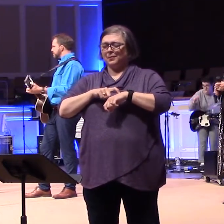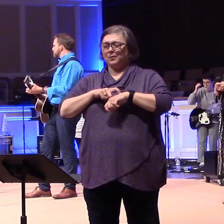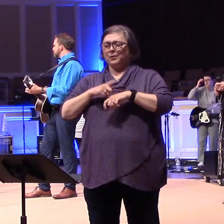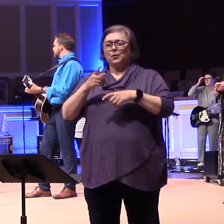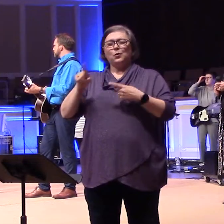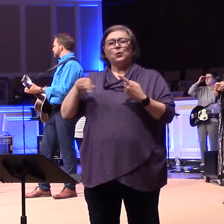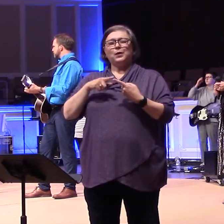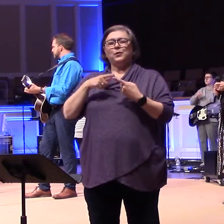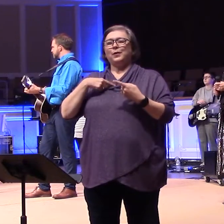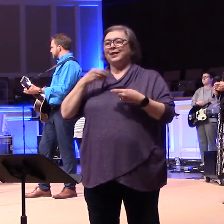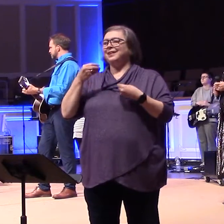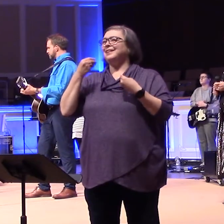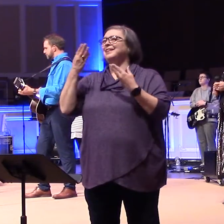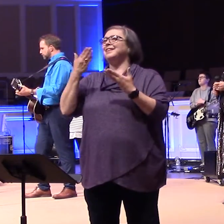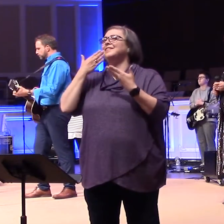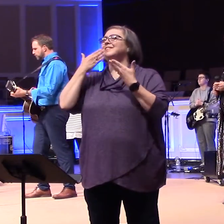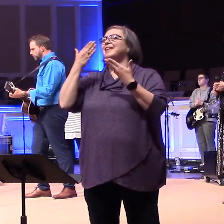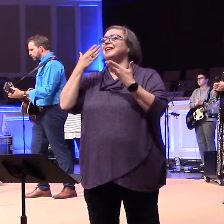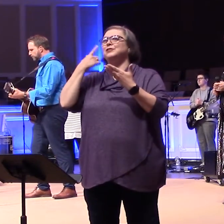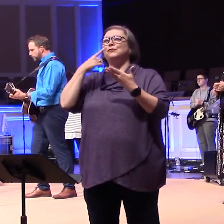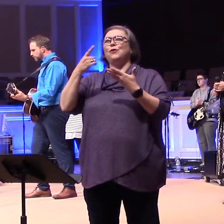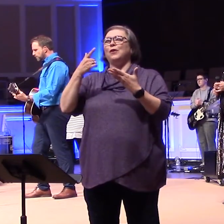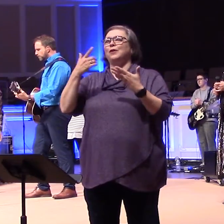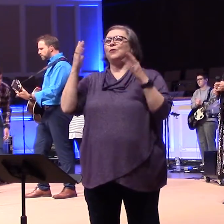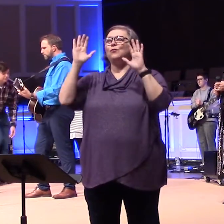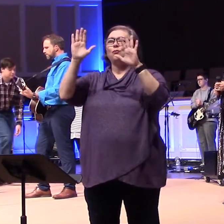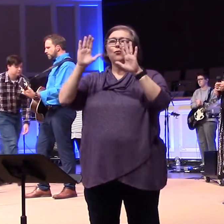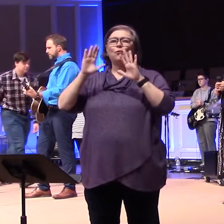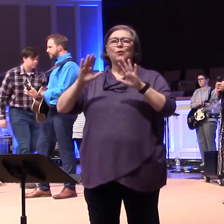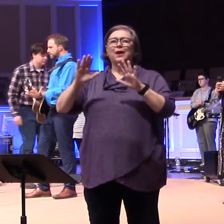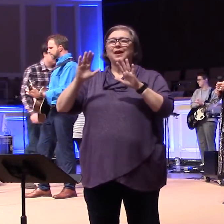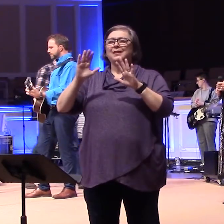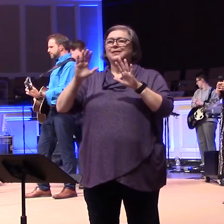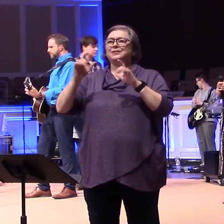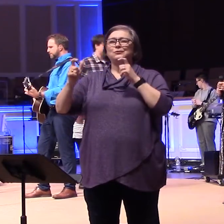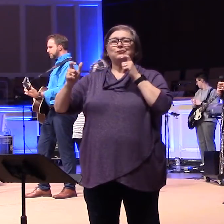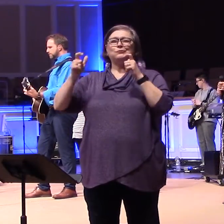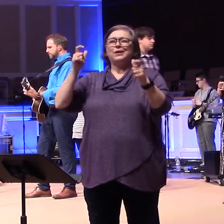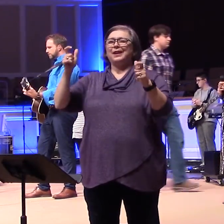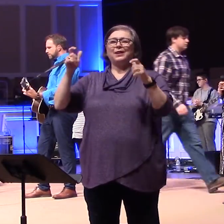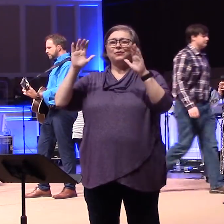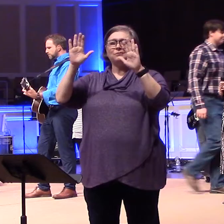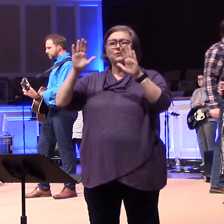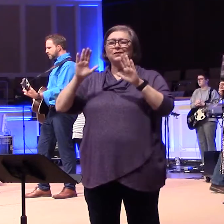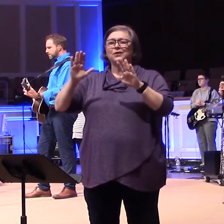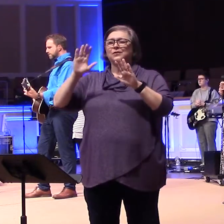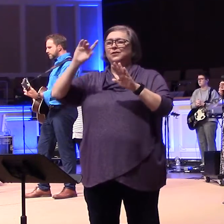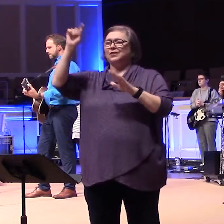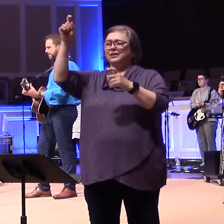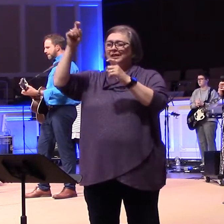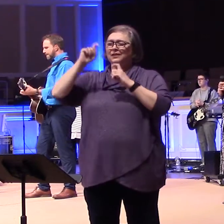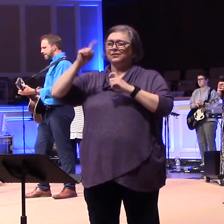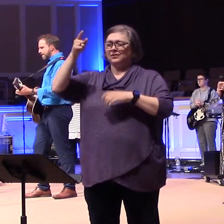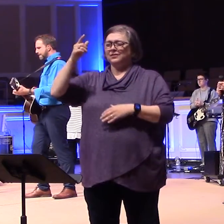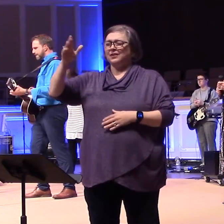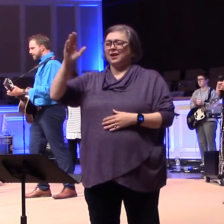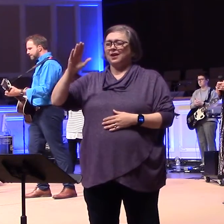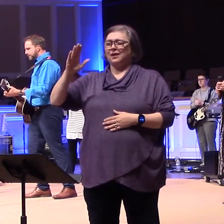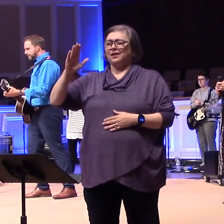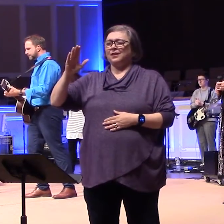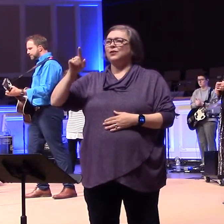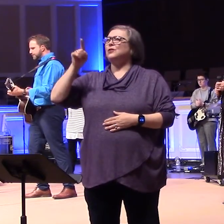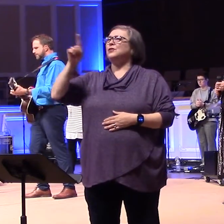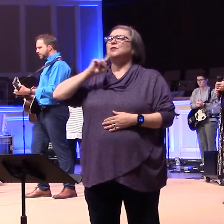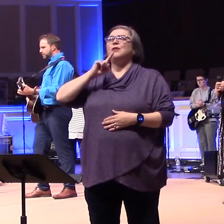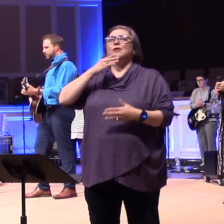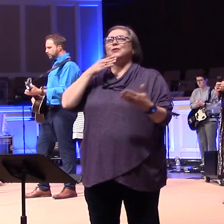given. God, it's been good to sing of your goodness. You are good. You're